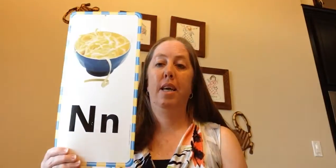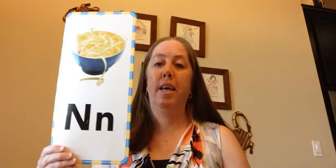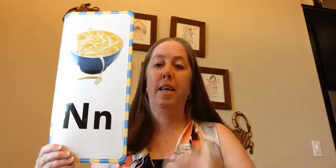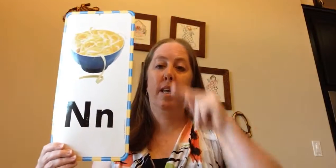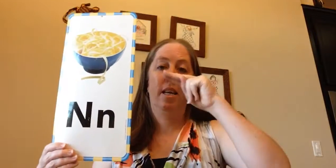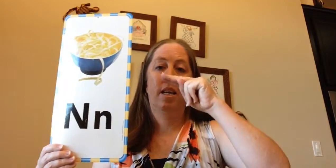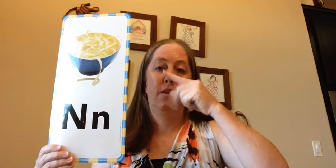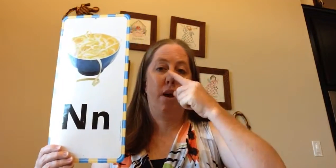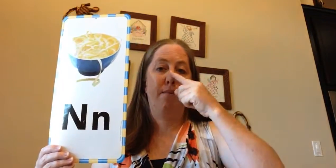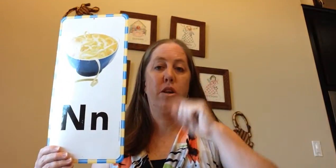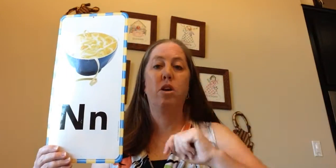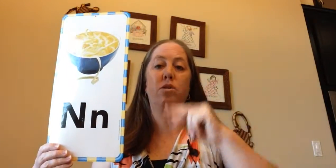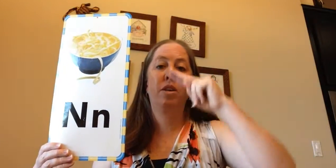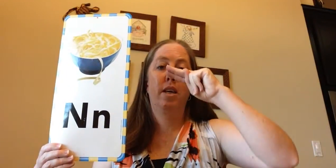N. Comes off the nose.